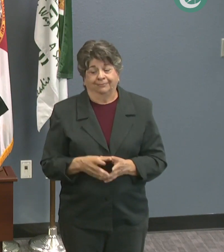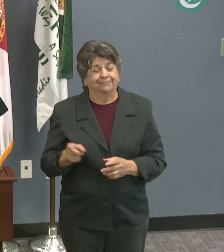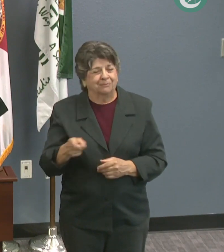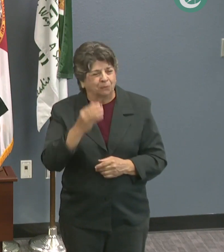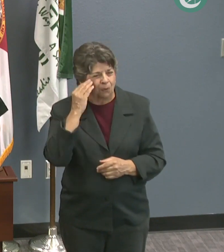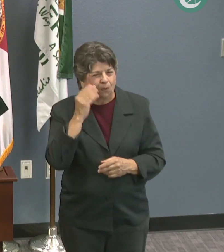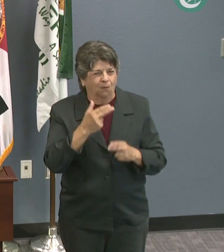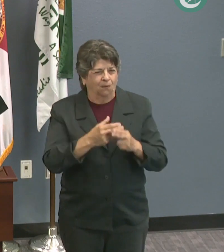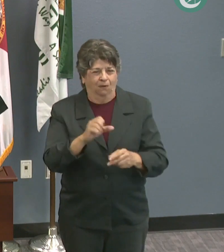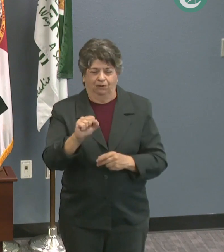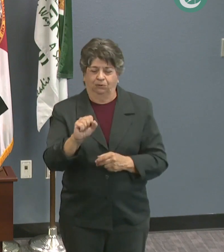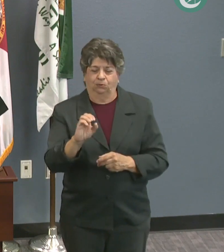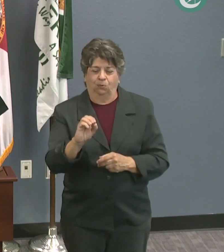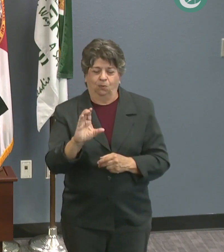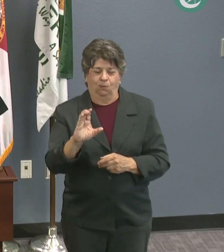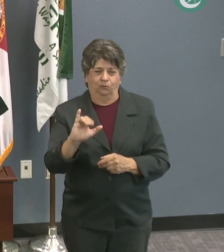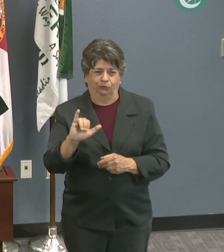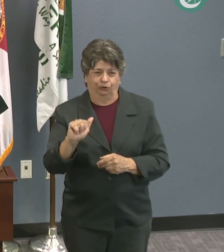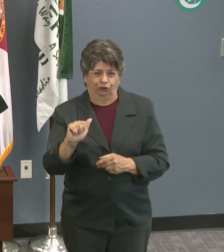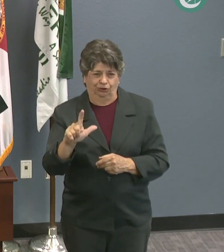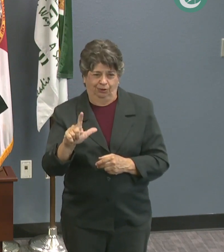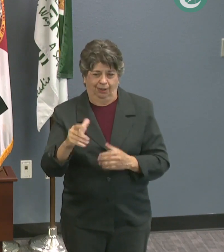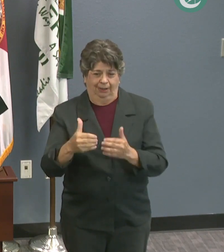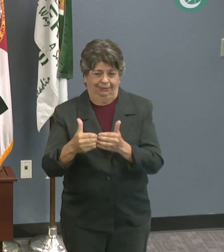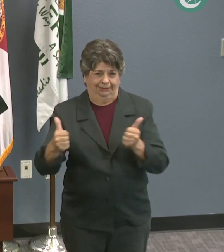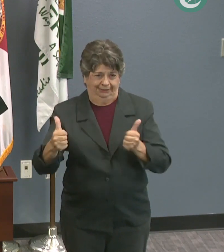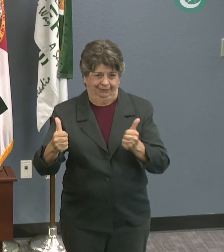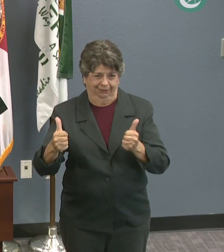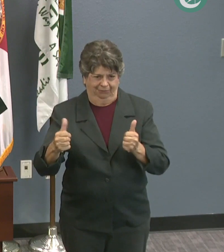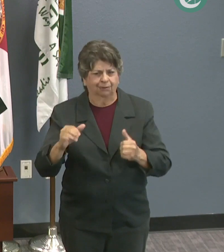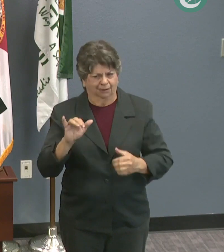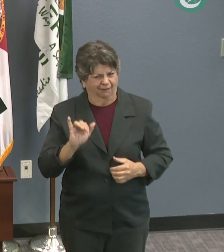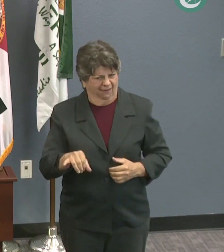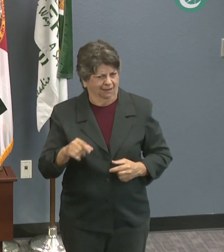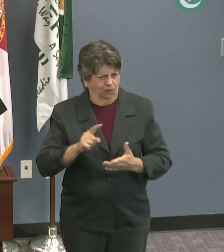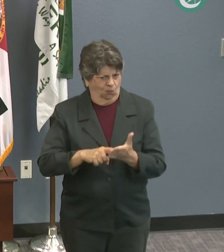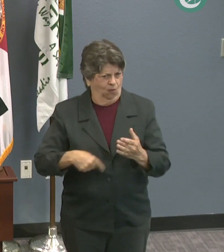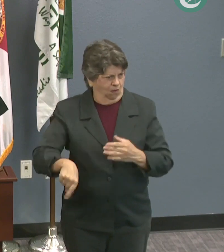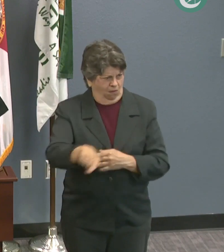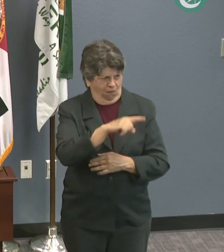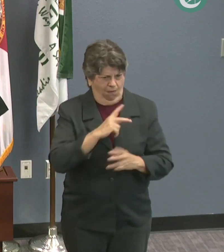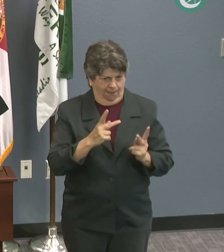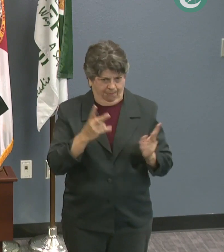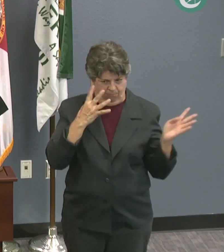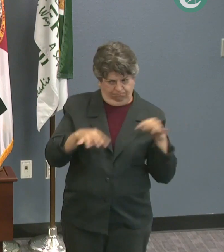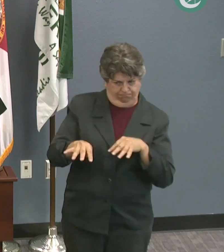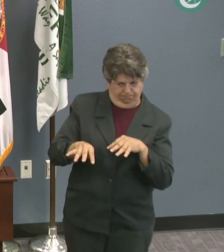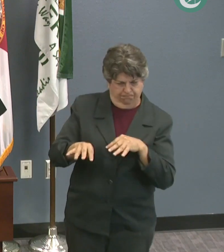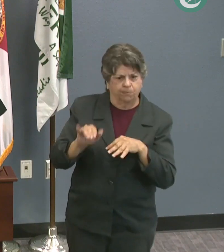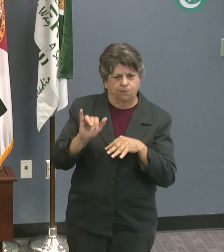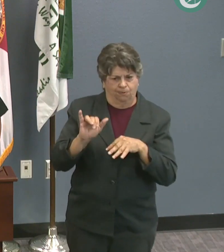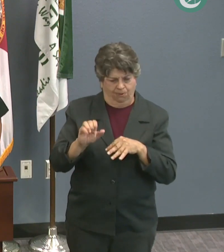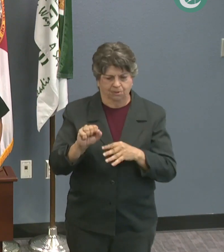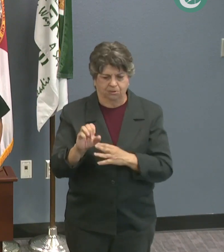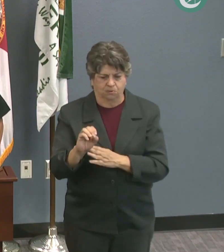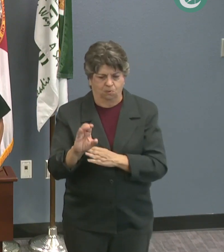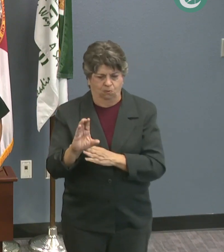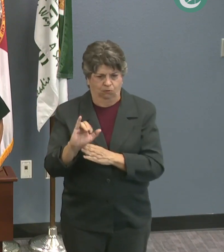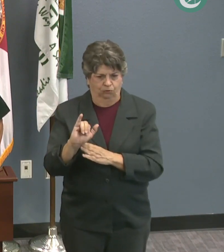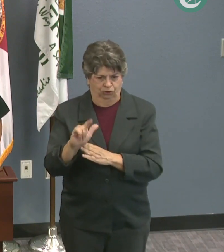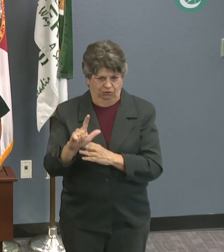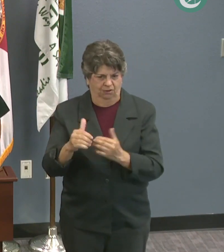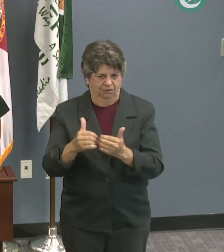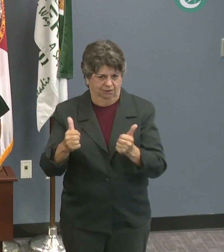all these other measures, have to be looked at against the backstop of community tolerances as